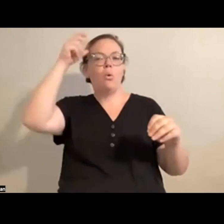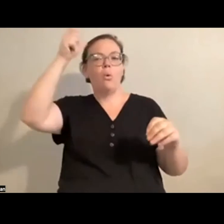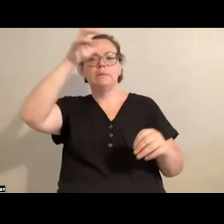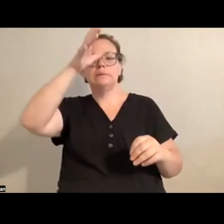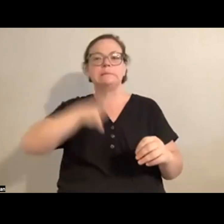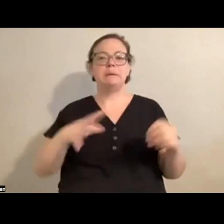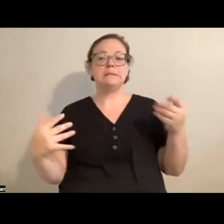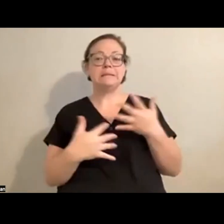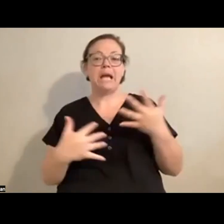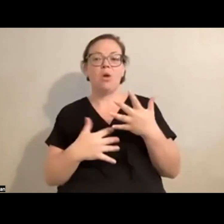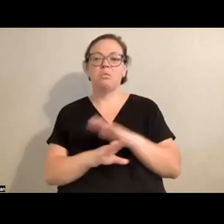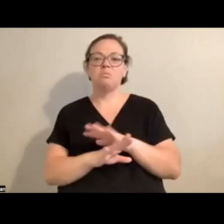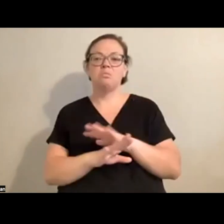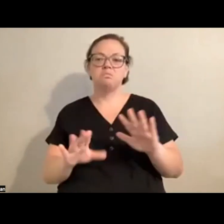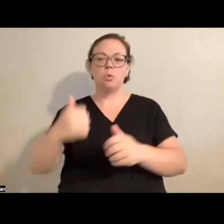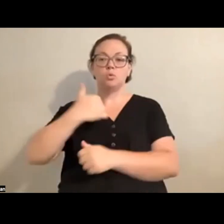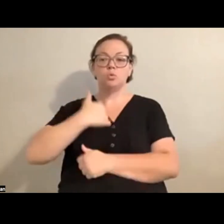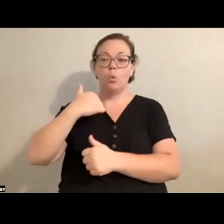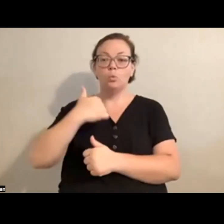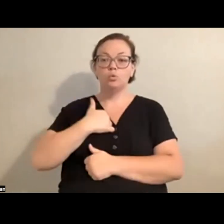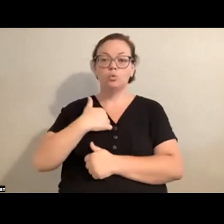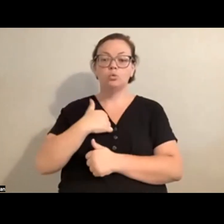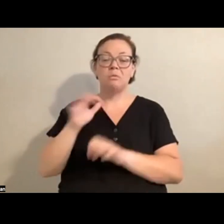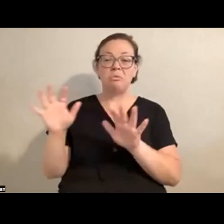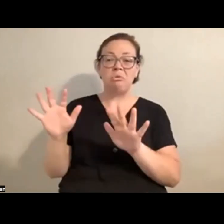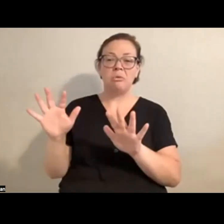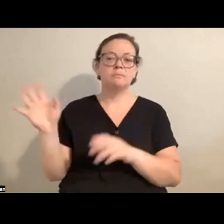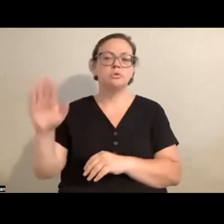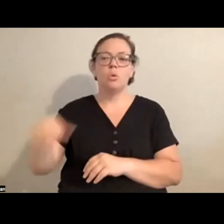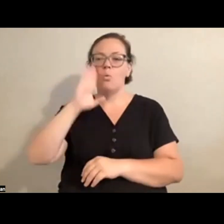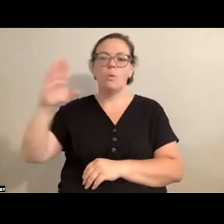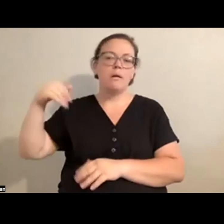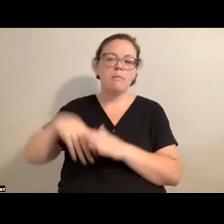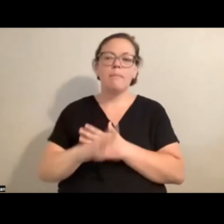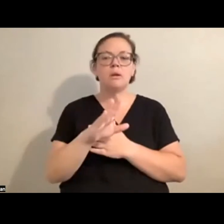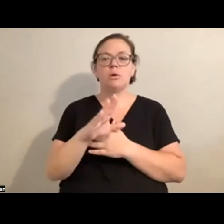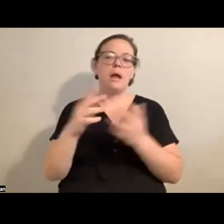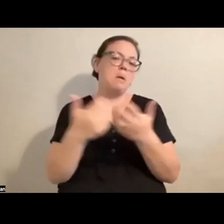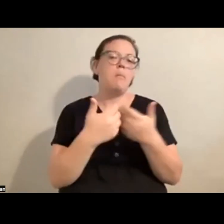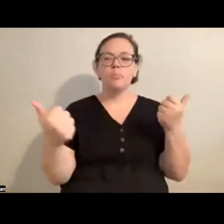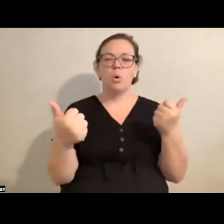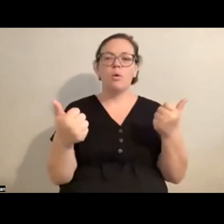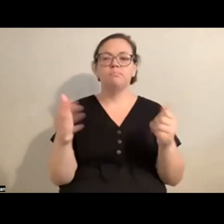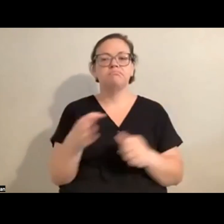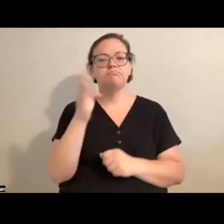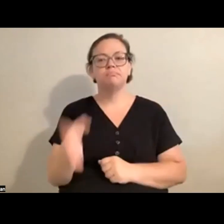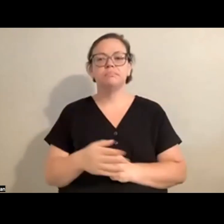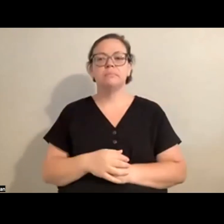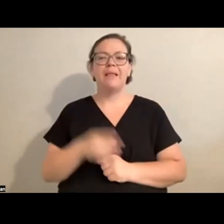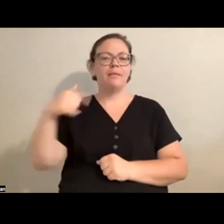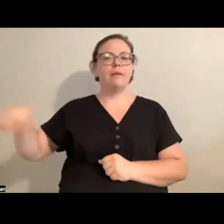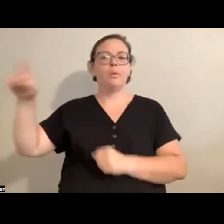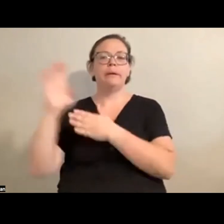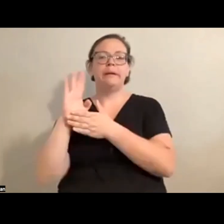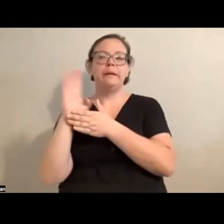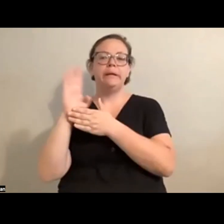bearing terror, no soldiers of doom will swoop in and sweep us apart. They're too